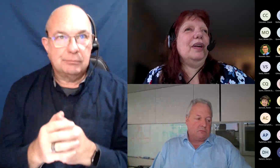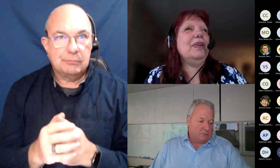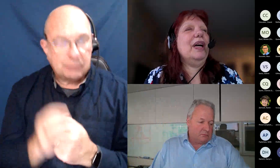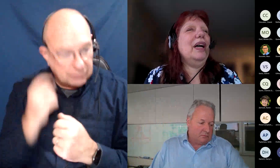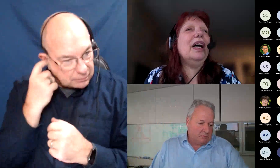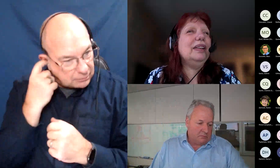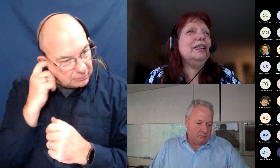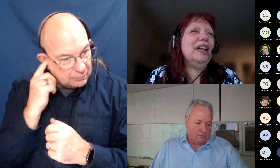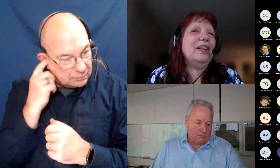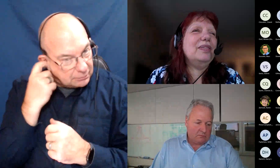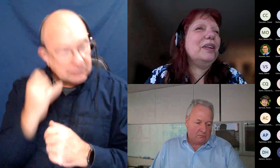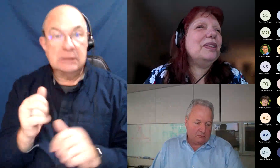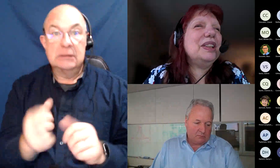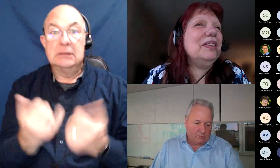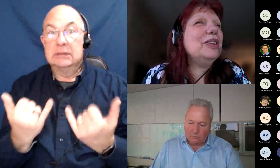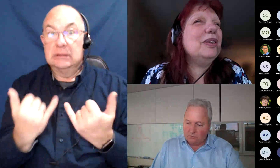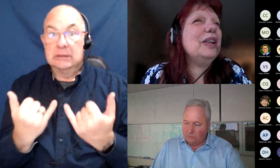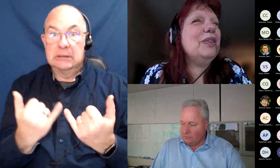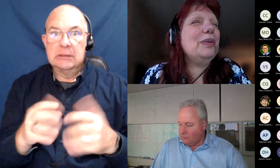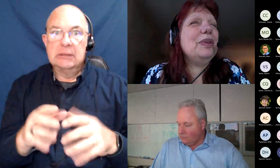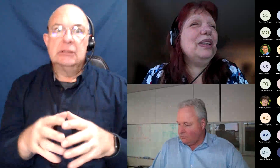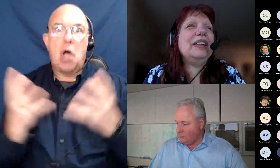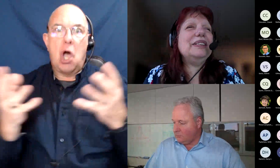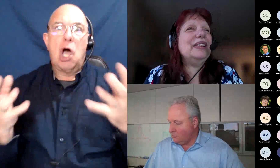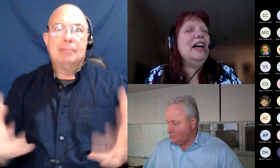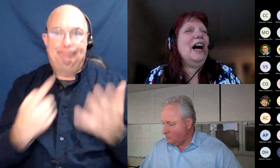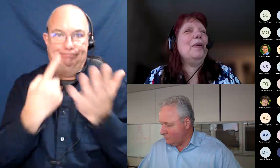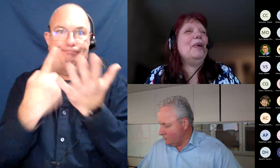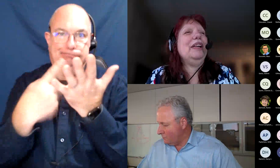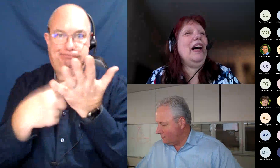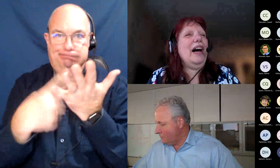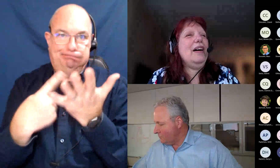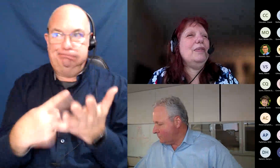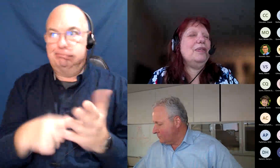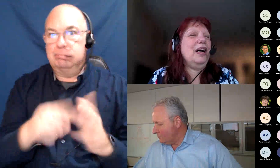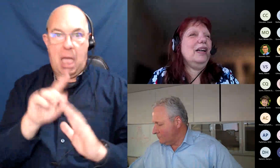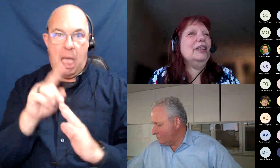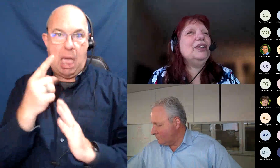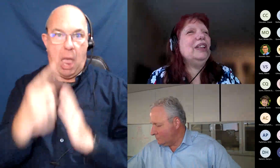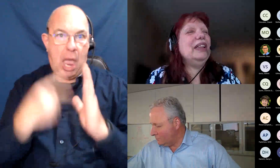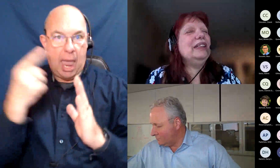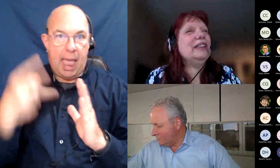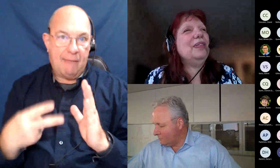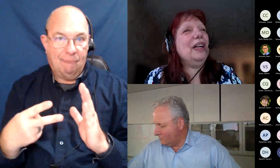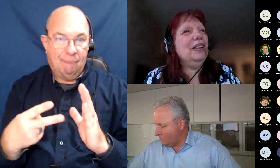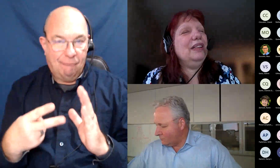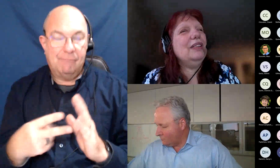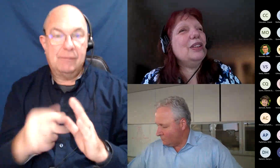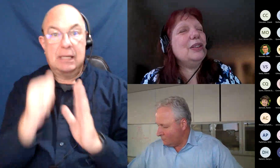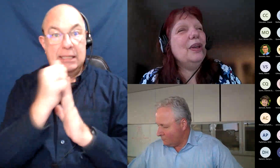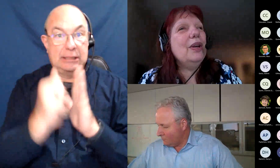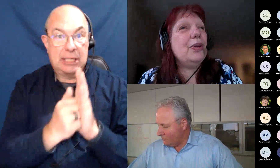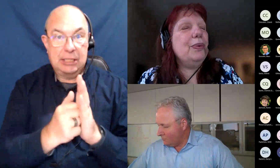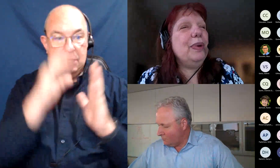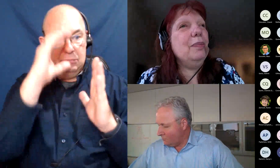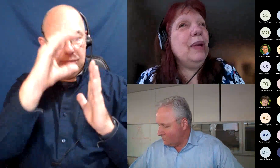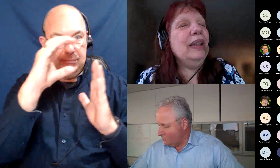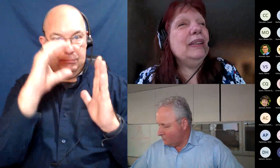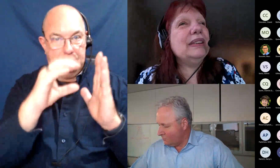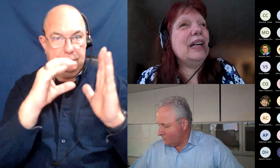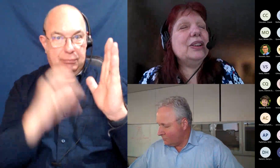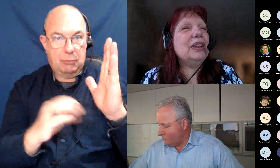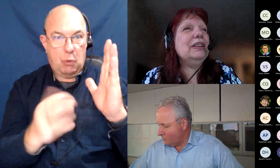to cover a lot of territory through the next hour and a half. Our agenda is divided into